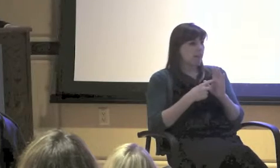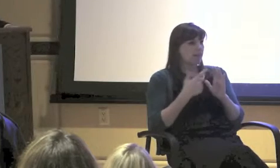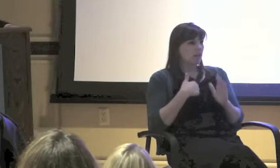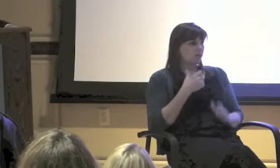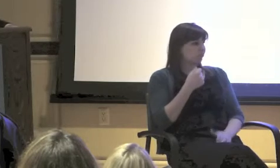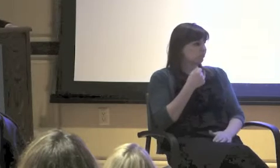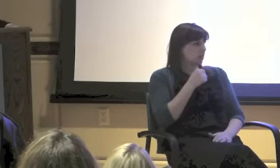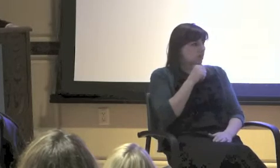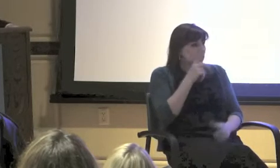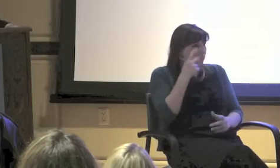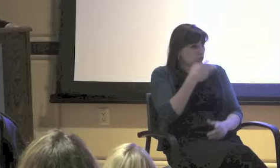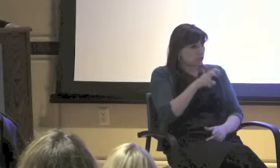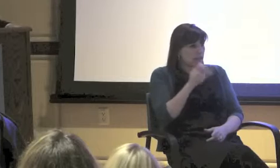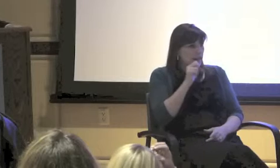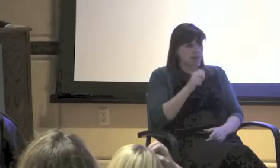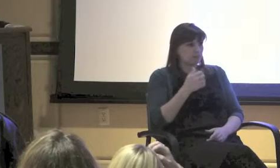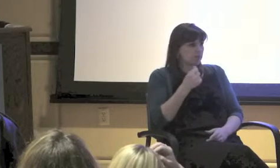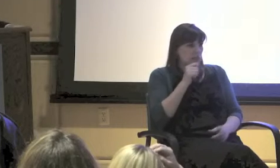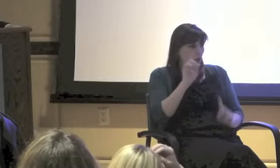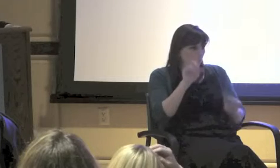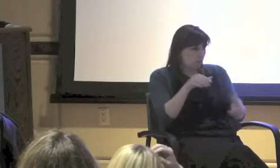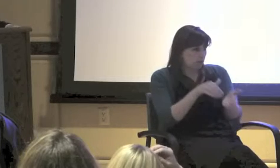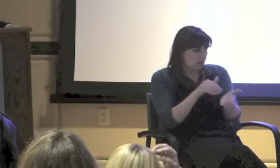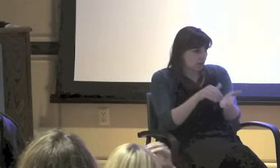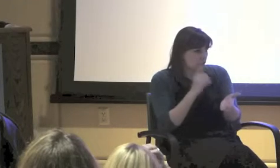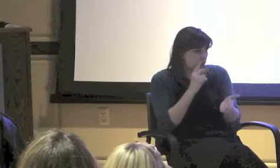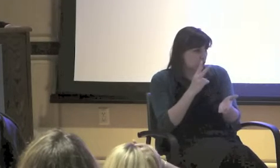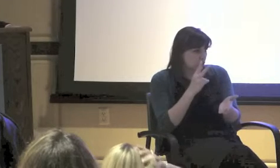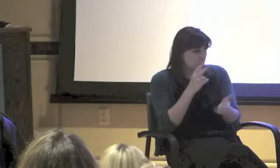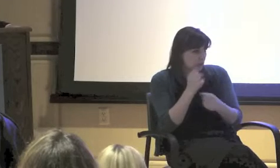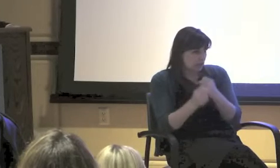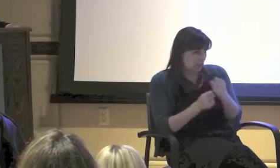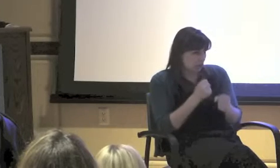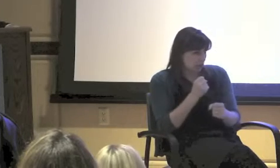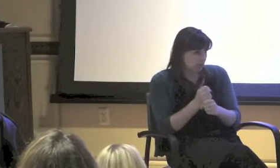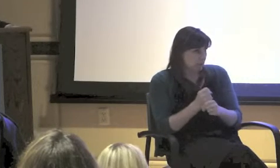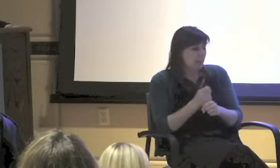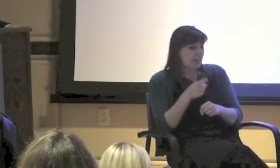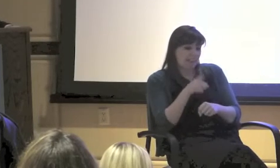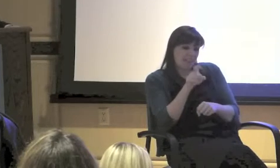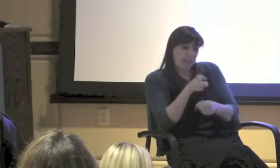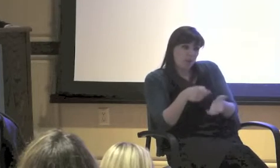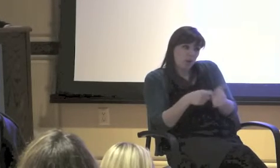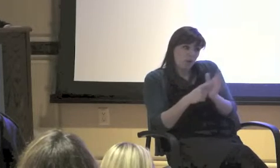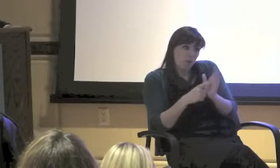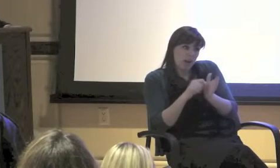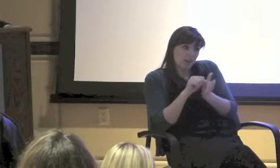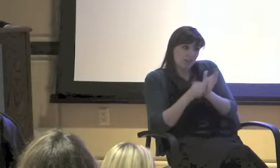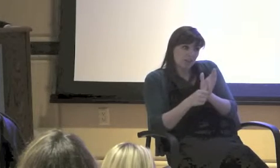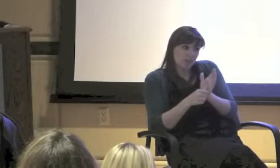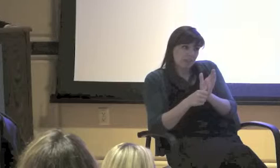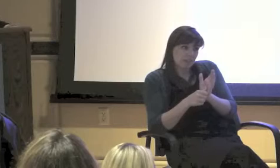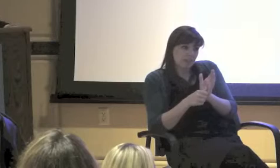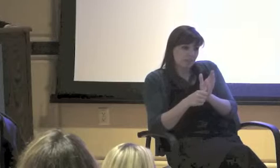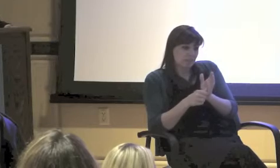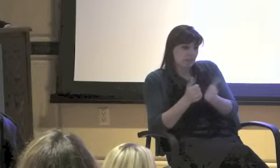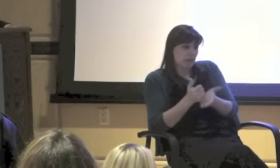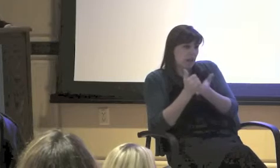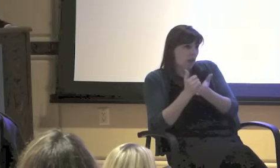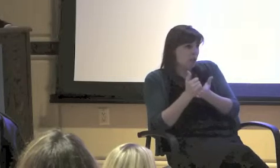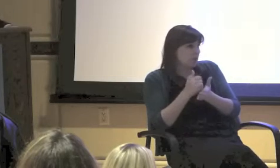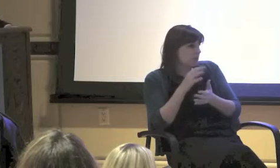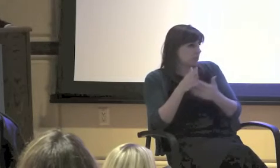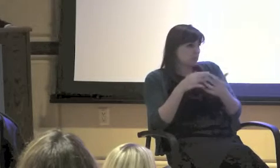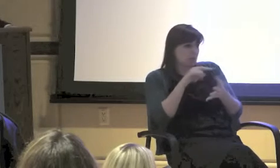at all. And over half of them required some kind of surgical intervention, whether it be Botox injections or